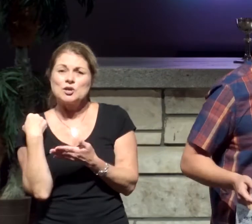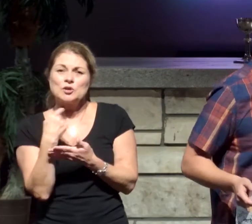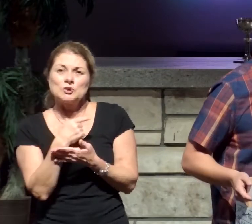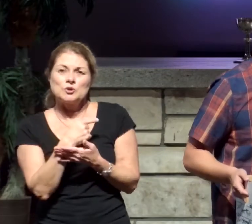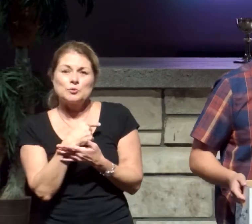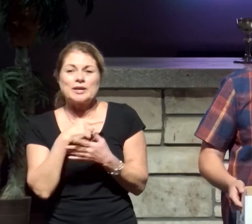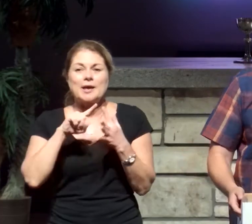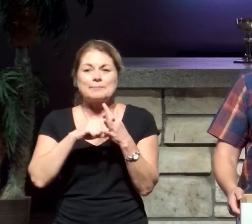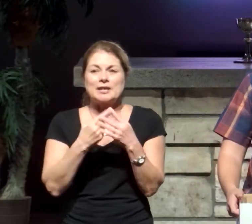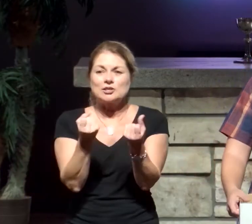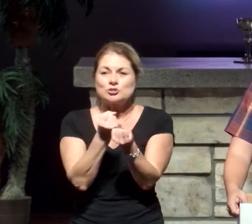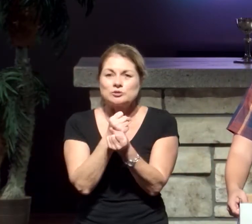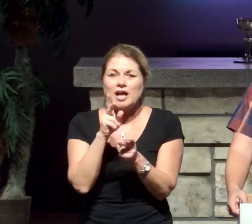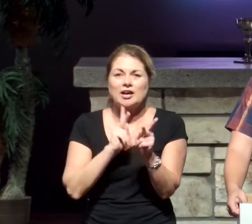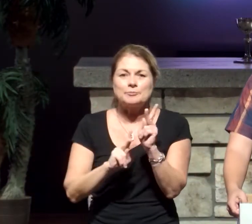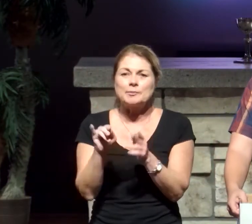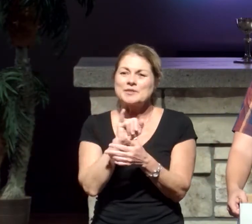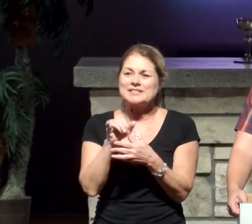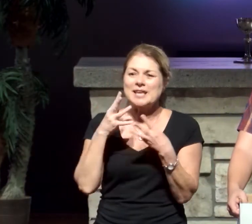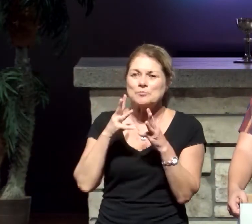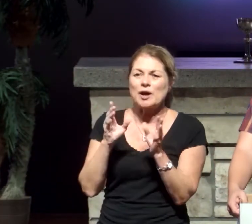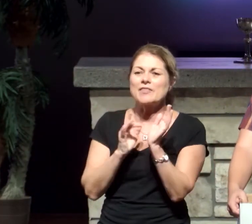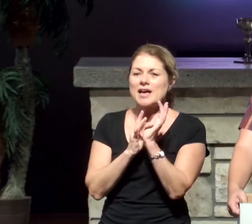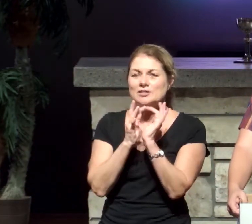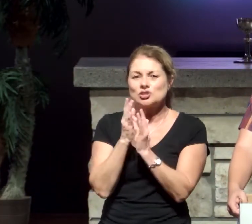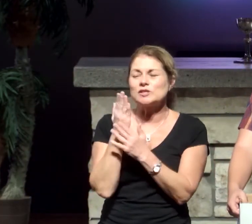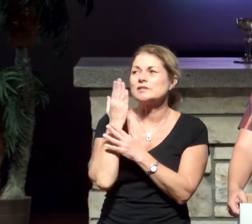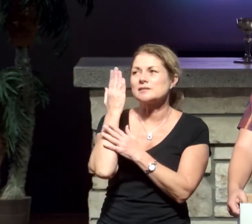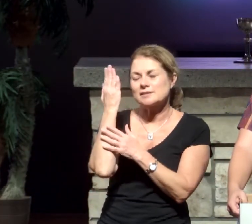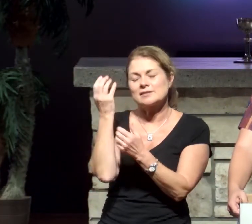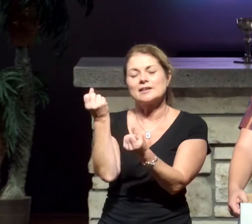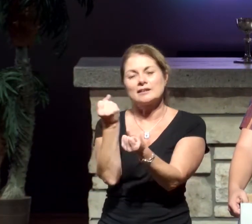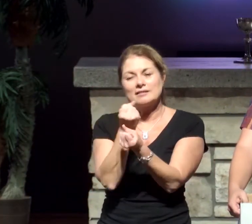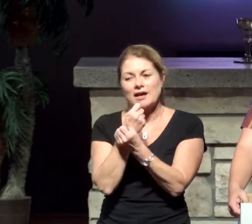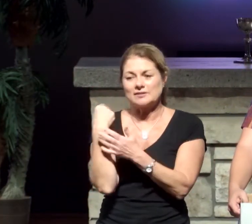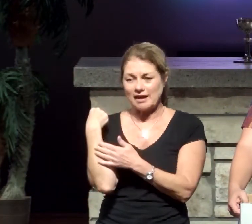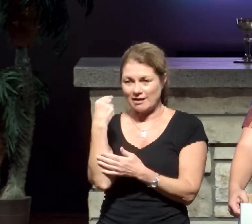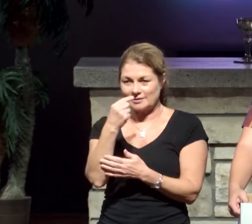love people in the same ways that Jesus loves us.